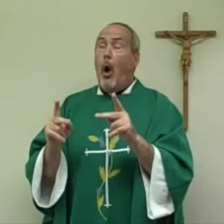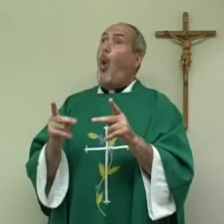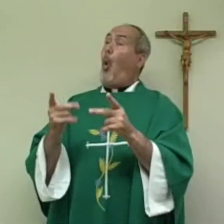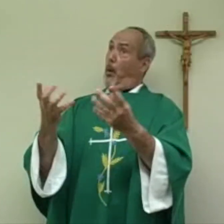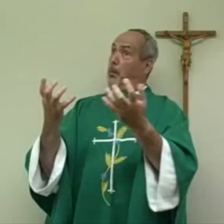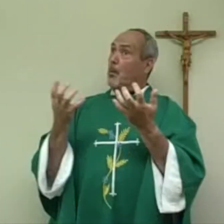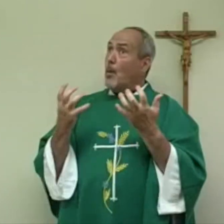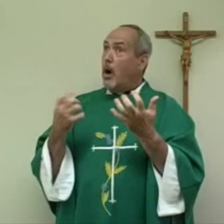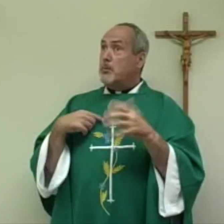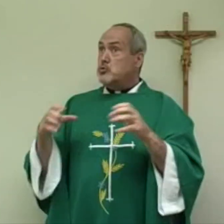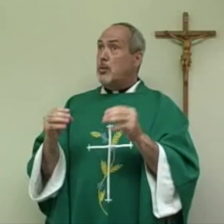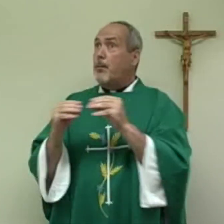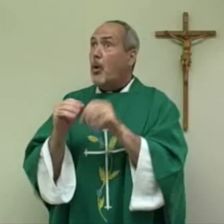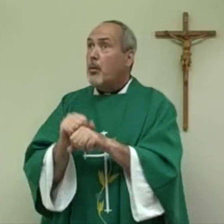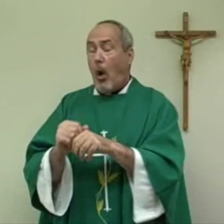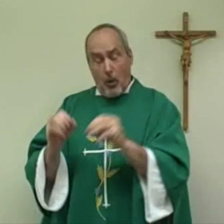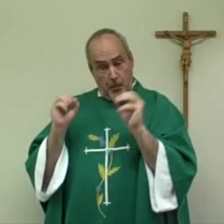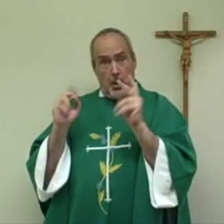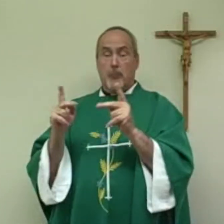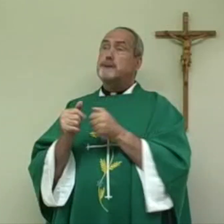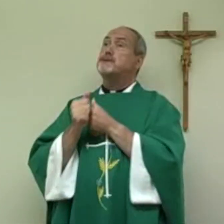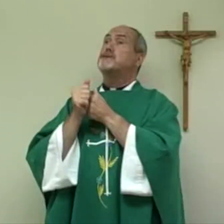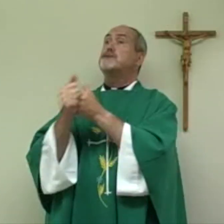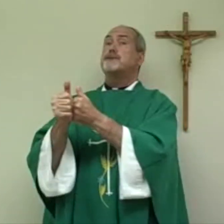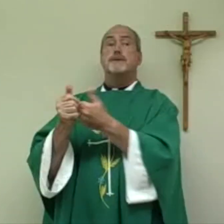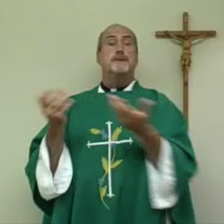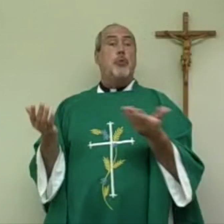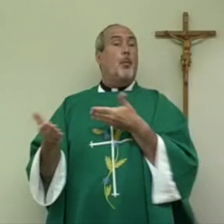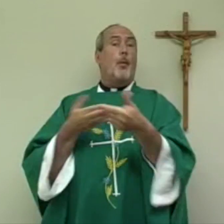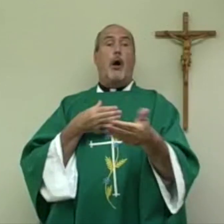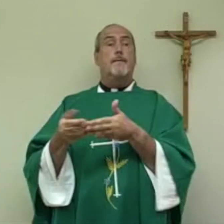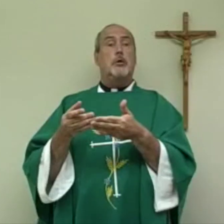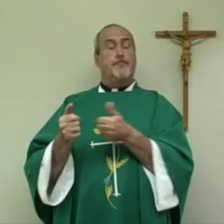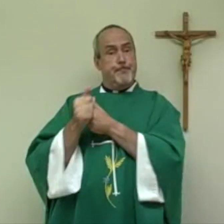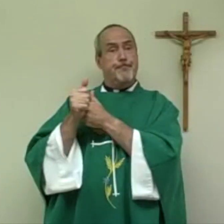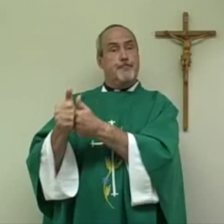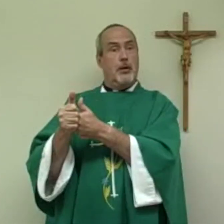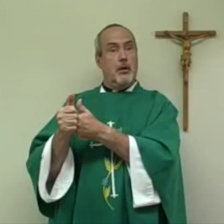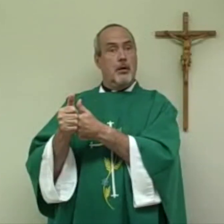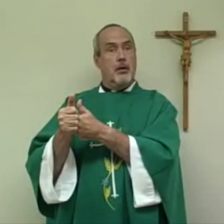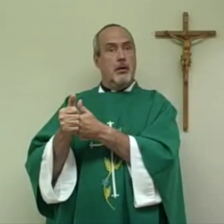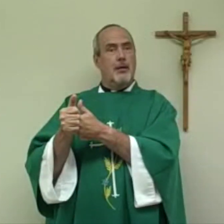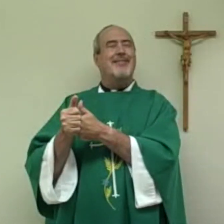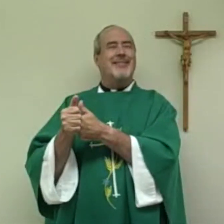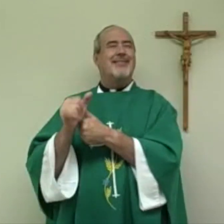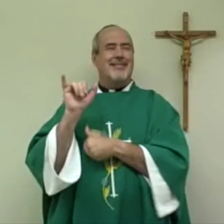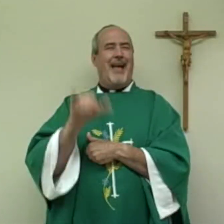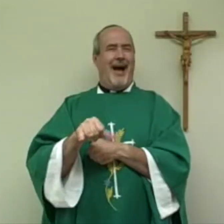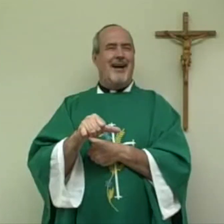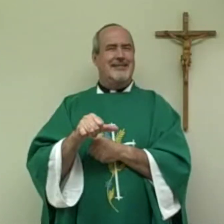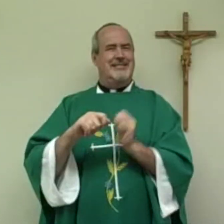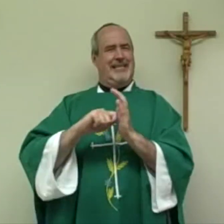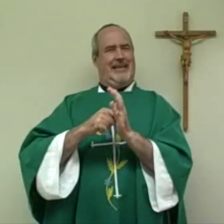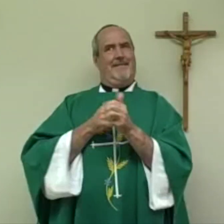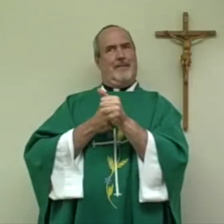Jesus wanted him to be humble and simple, he did. Jesus wanted him to do more work, he did. Whatever Jesus asked, he